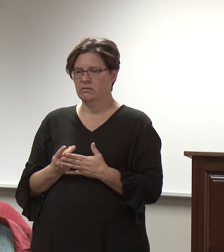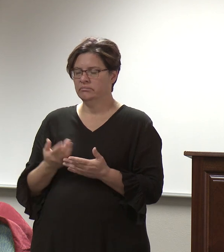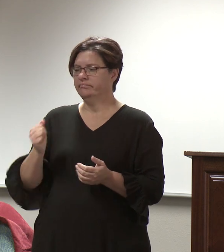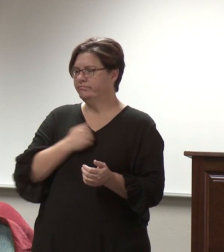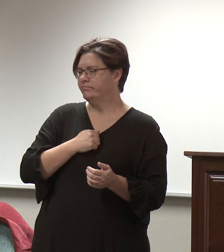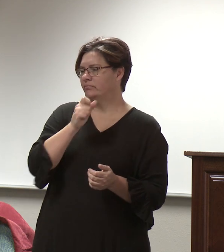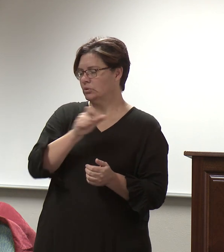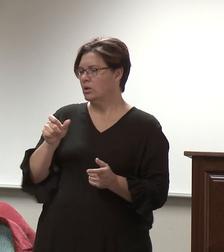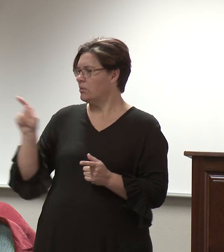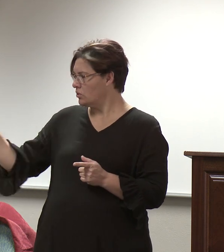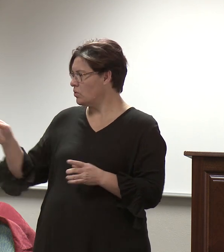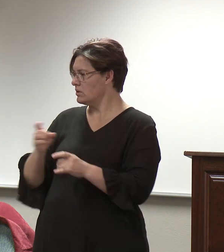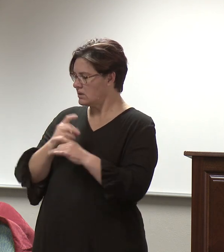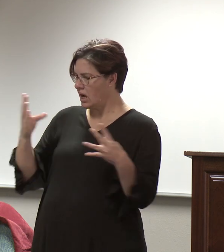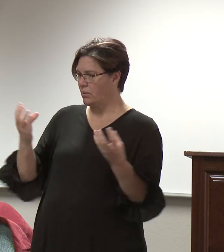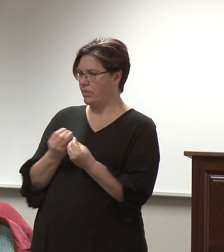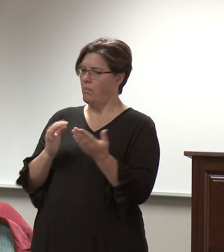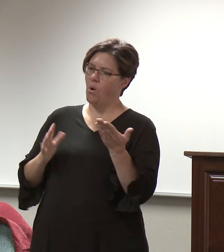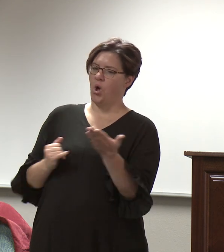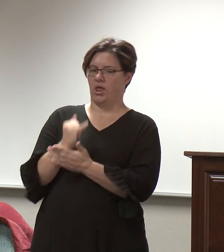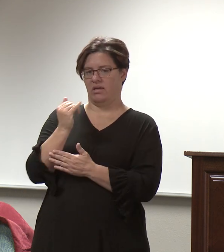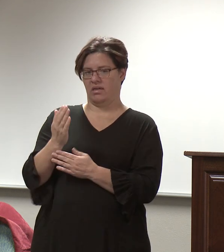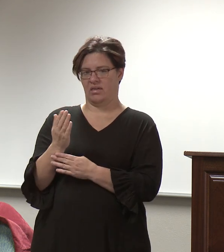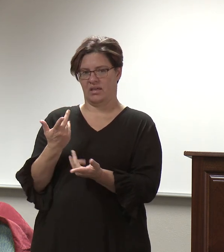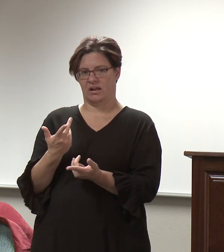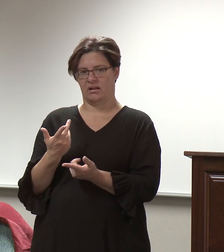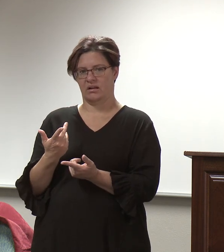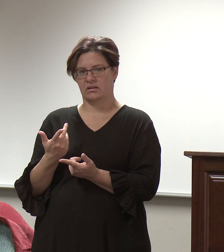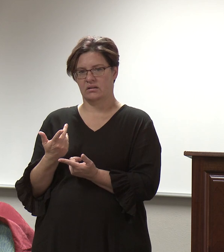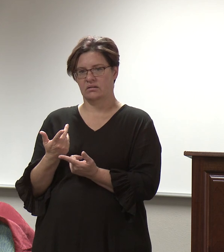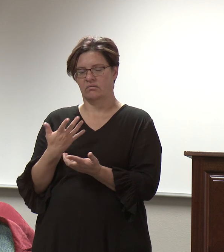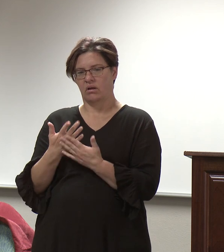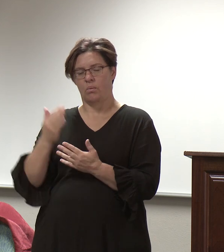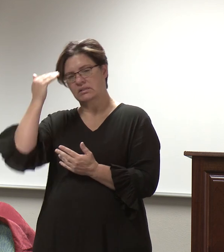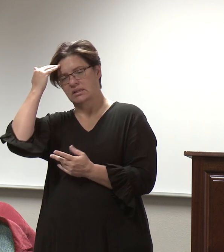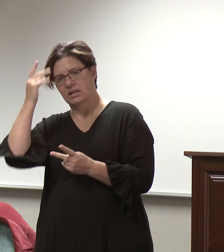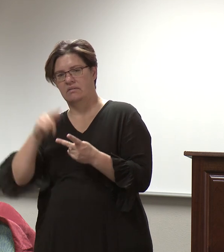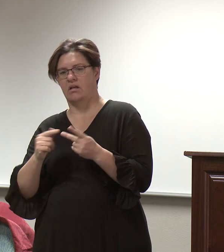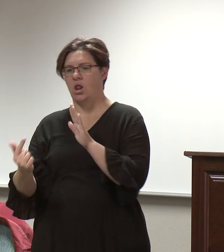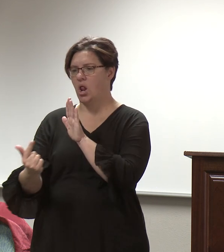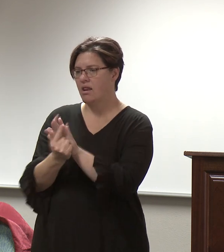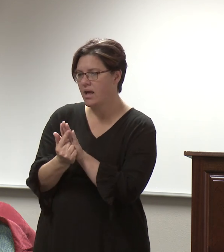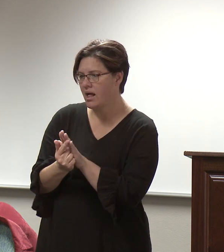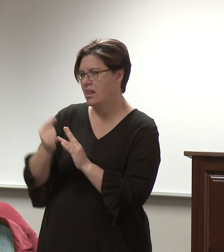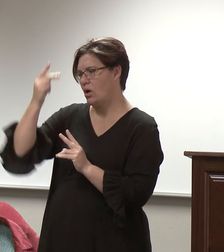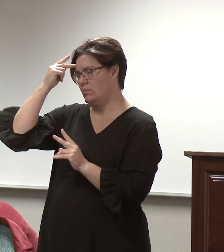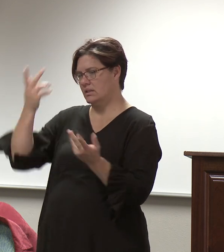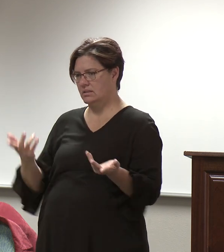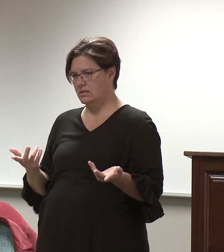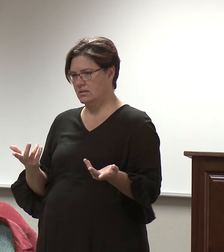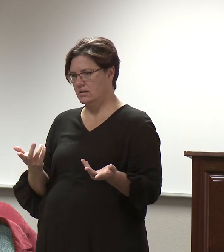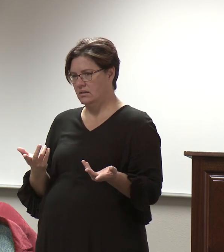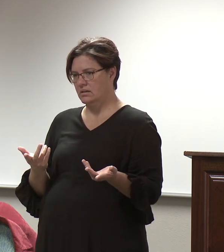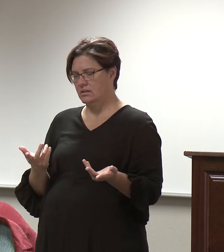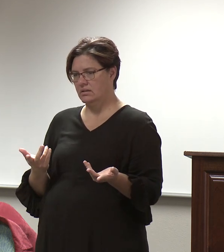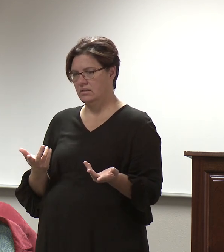onwards, but you started much early on with toward the new common sense and toward the new legal common sense. By the way, Sajay, it comes